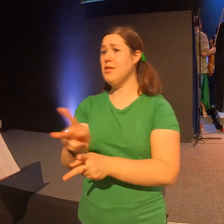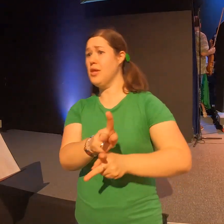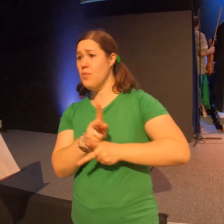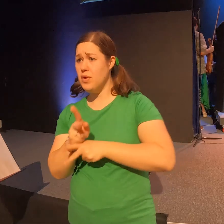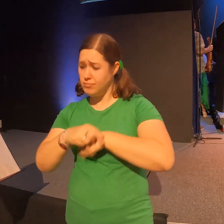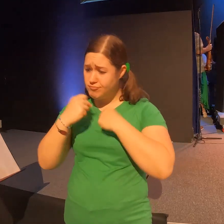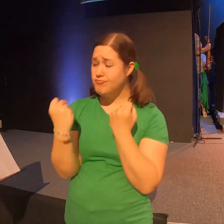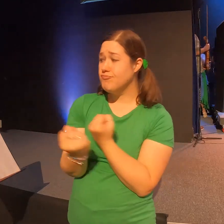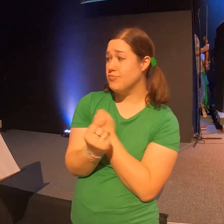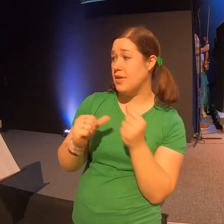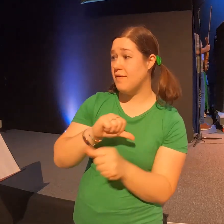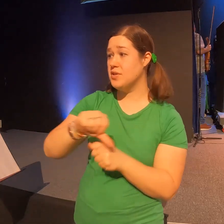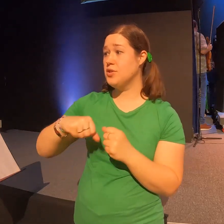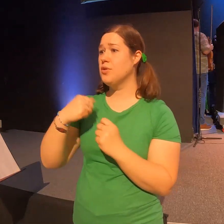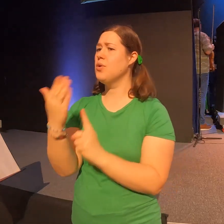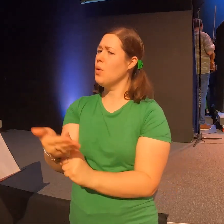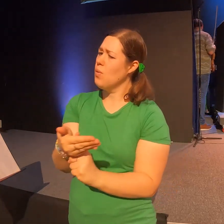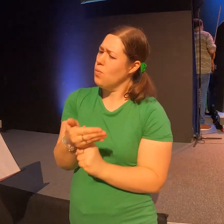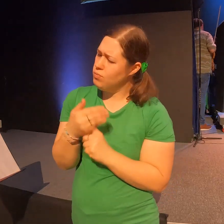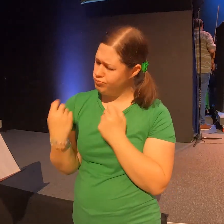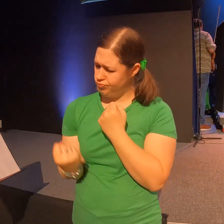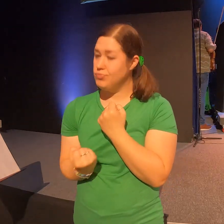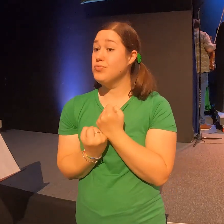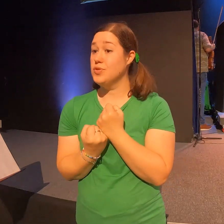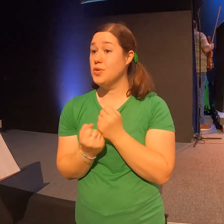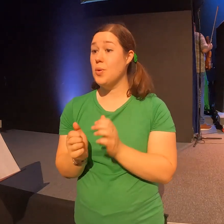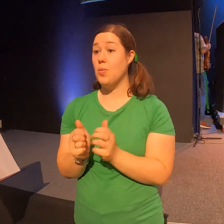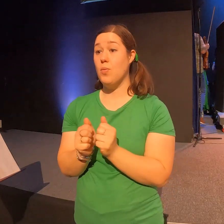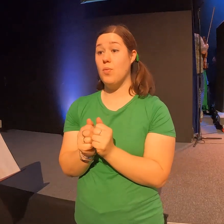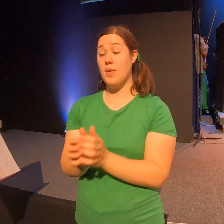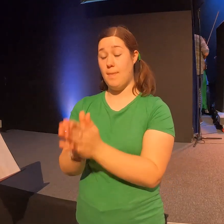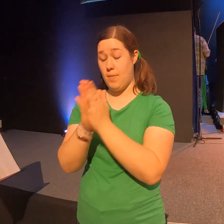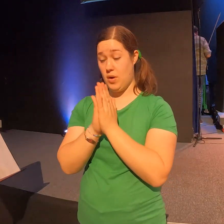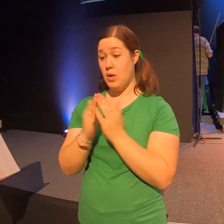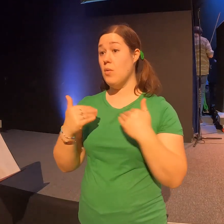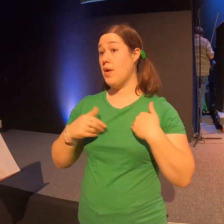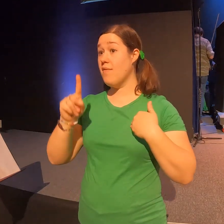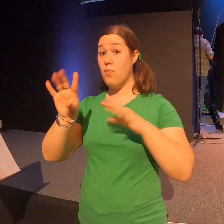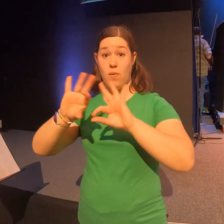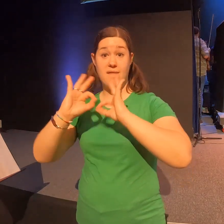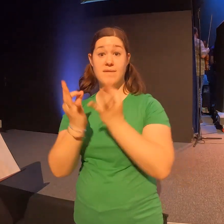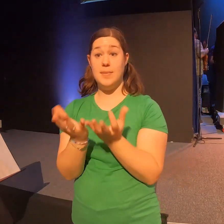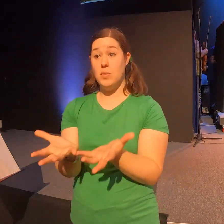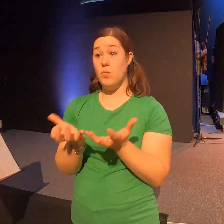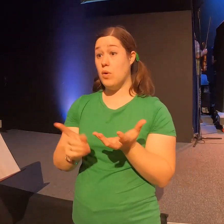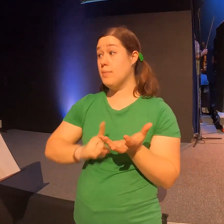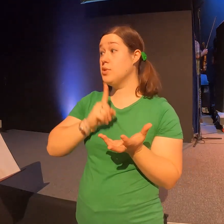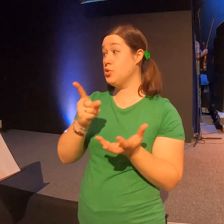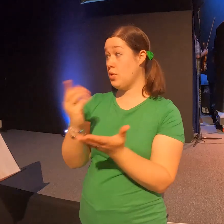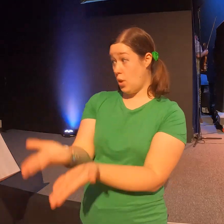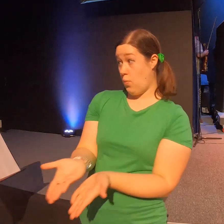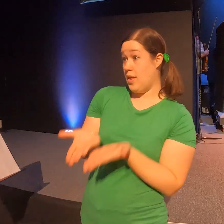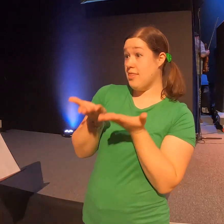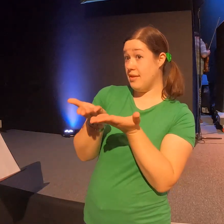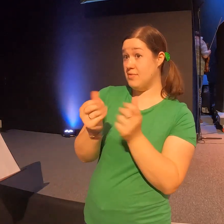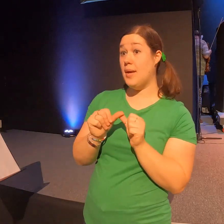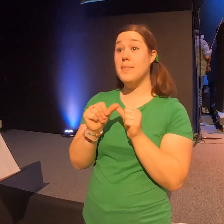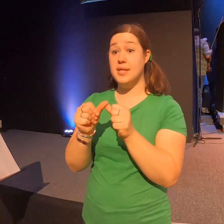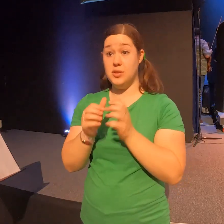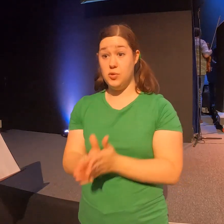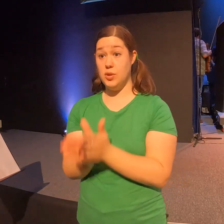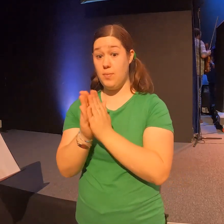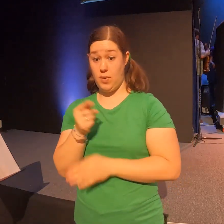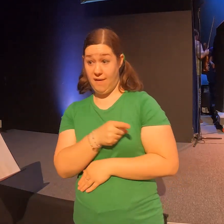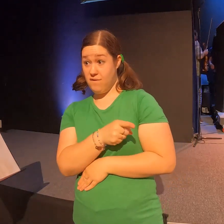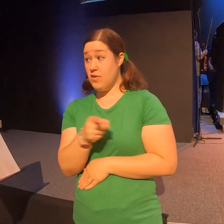another, we hold one another in prayer, and so we do have one family. We want to make sure that we lift up and continue to pray for them